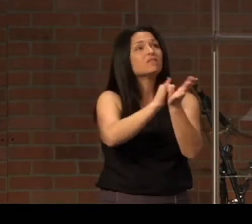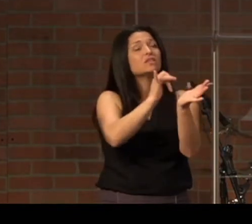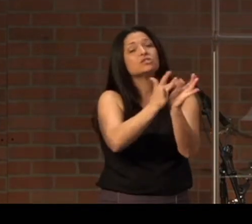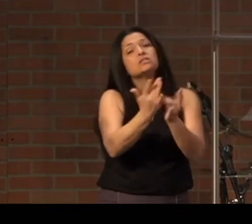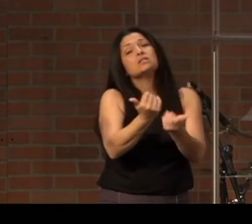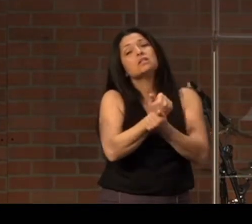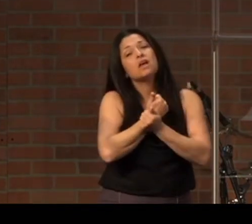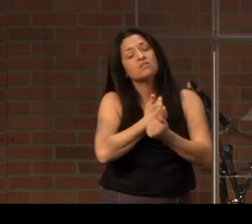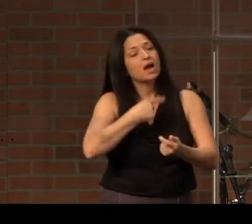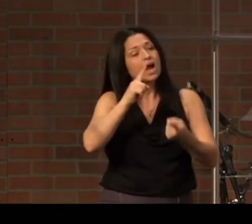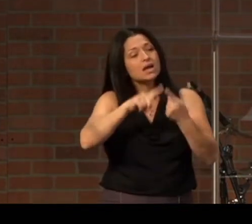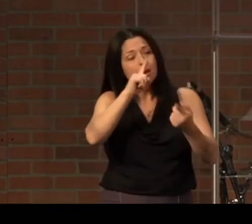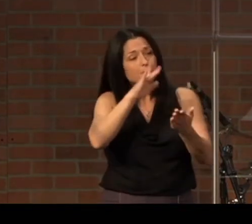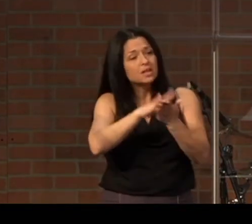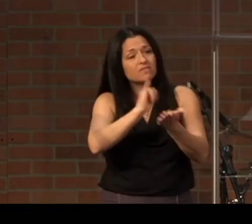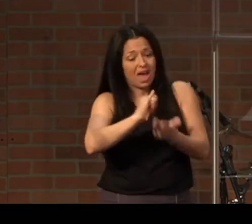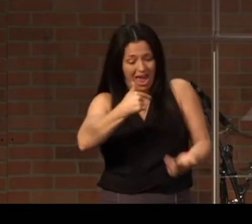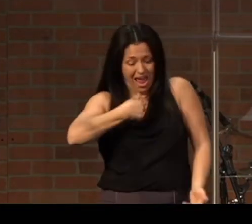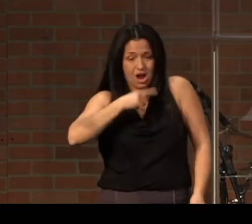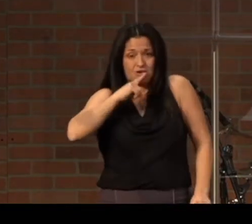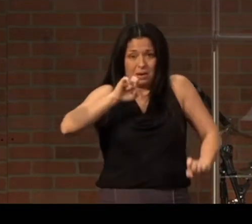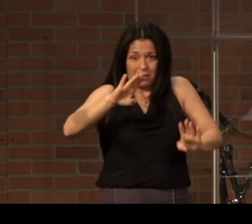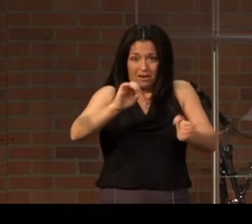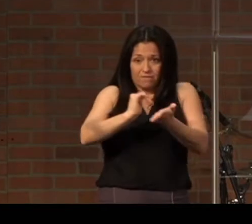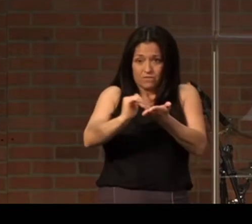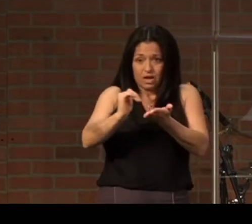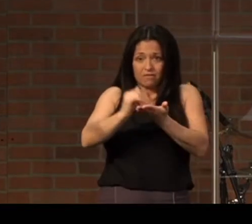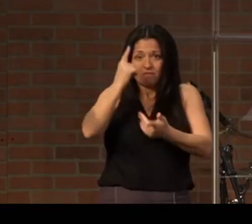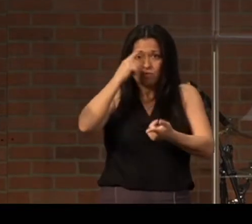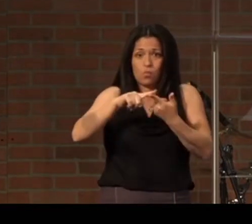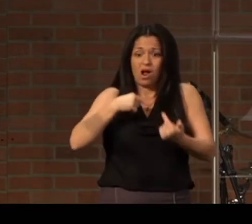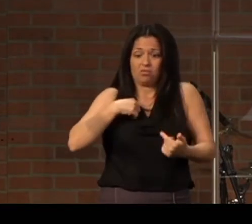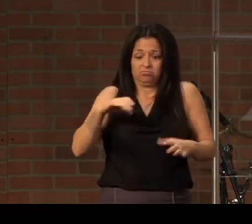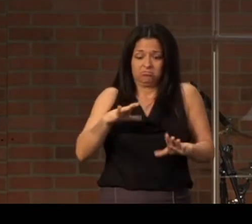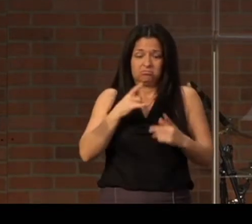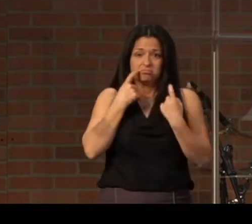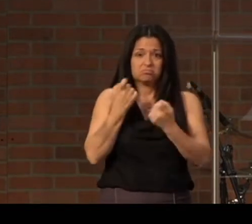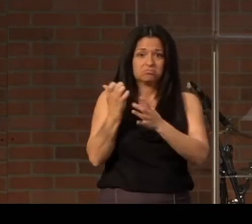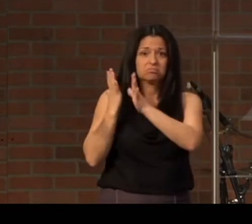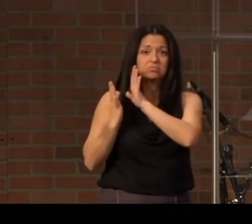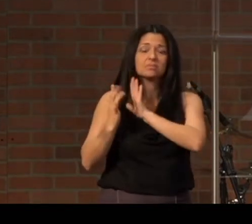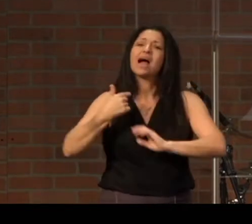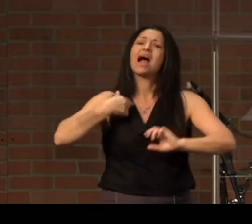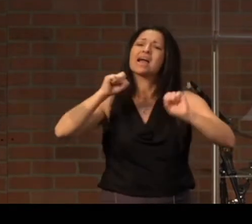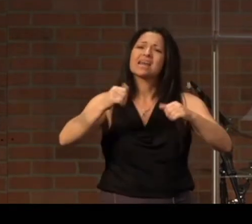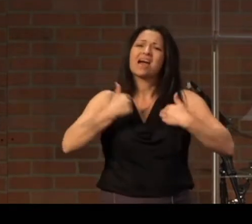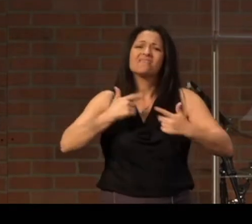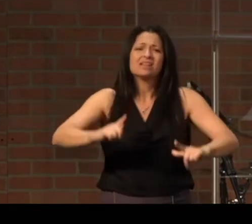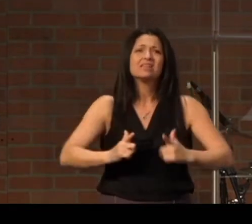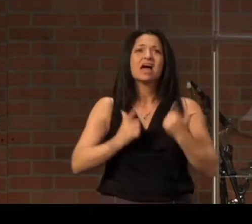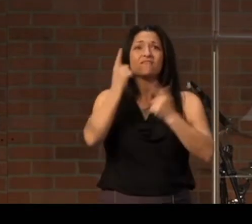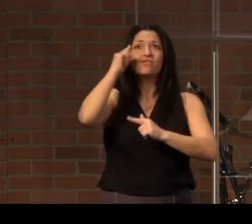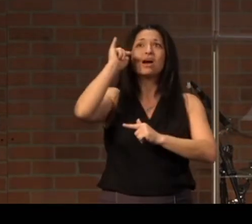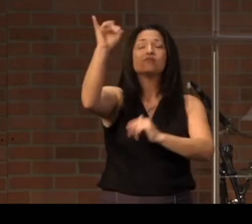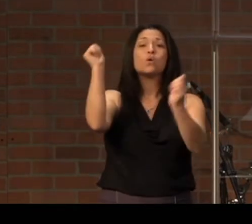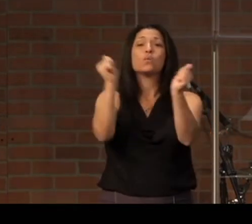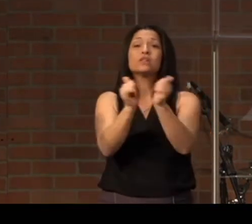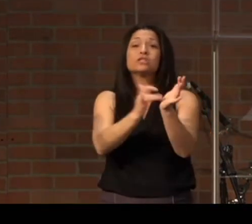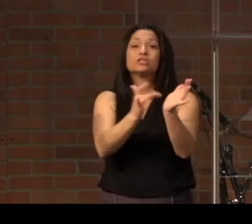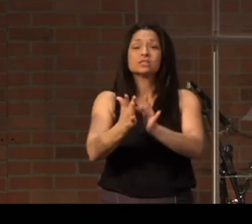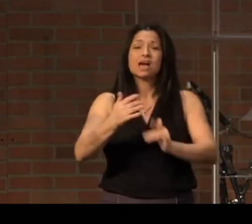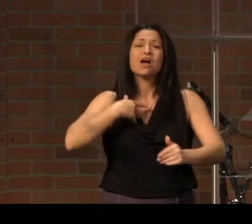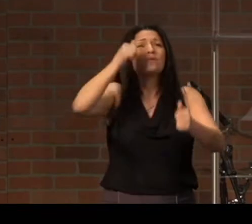me. I couldn't believe that I could be forgiven for what I have done, that I could do life and eternity with Jesus. I remember